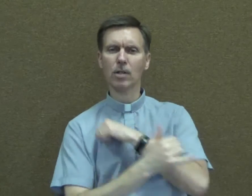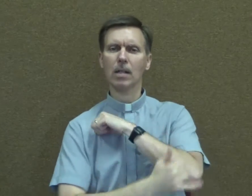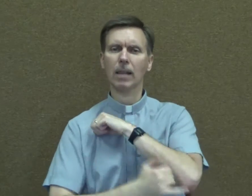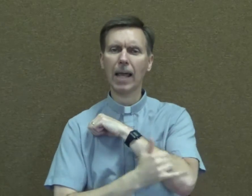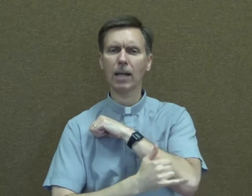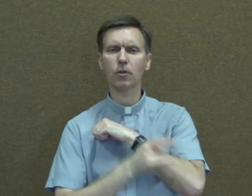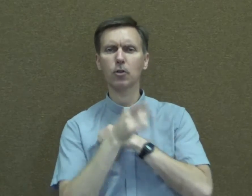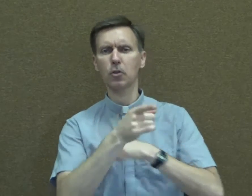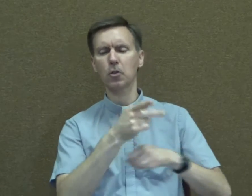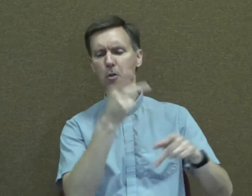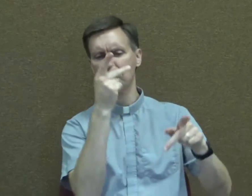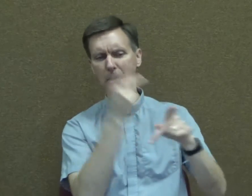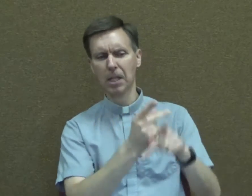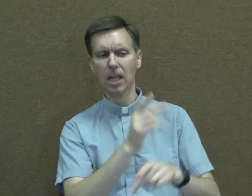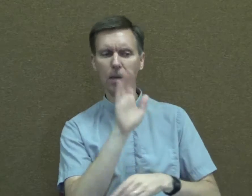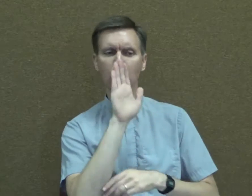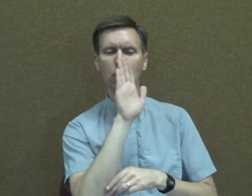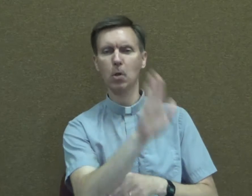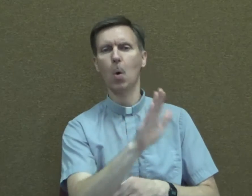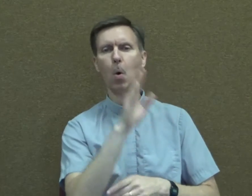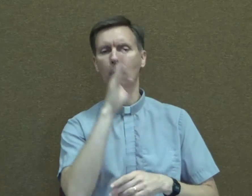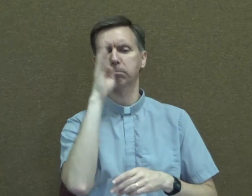"Ancient lands, you keep your